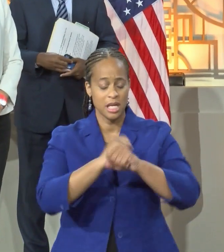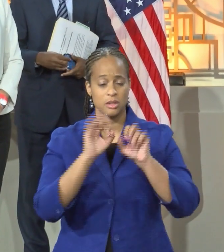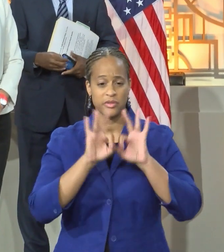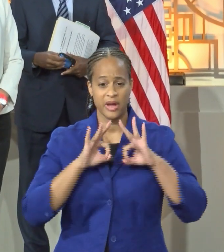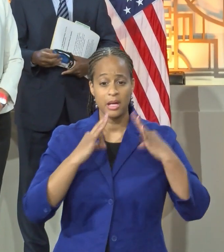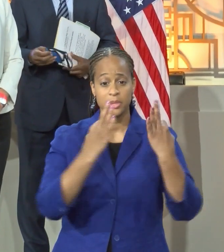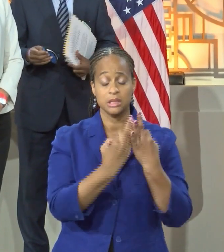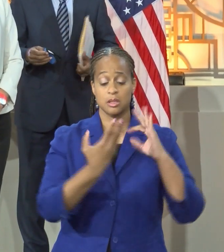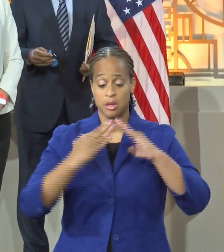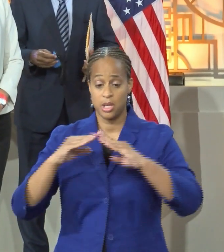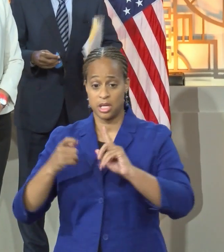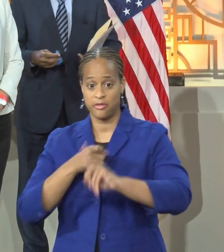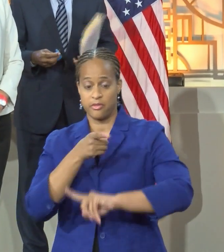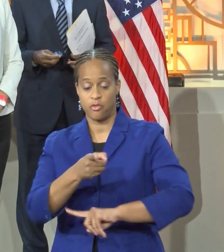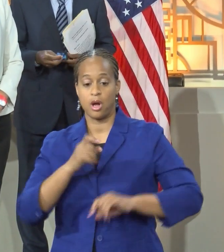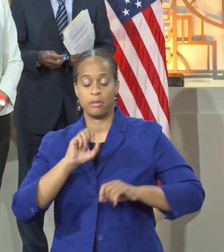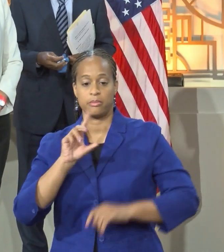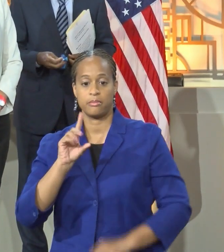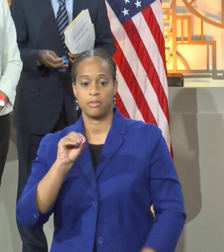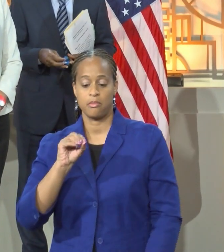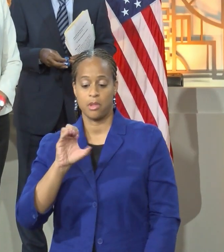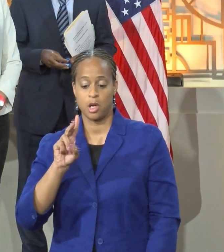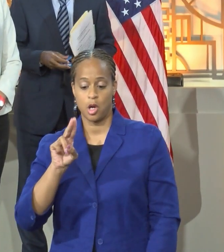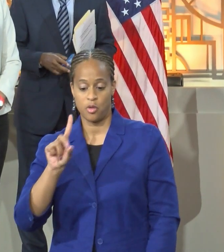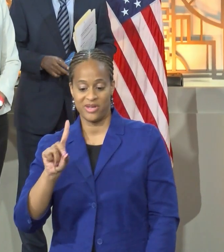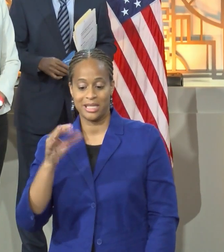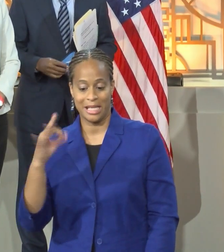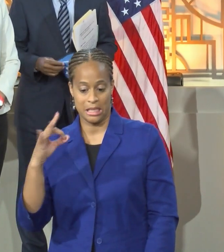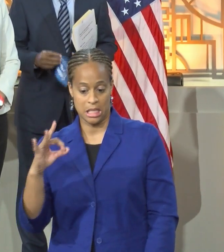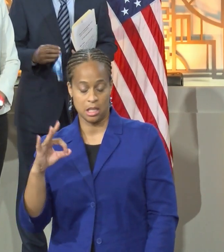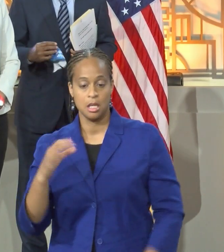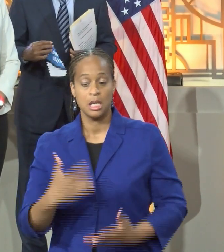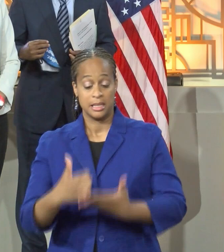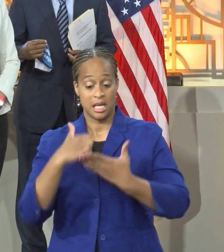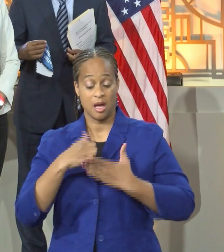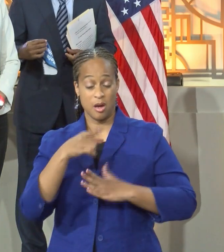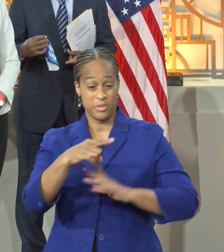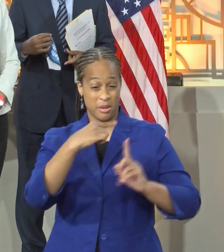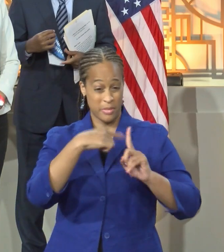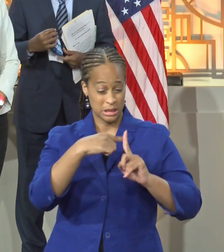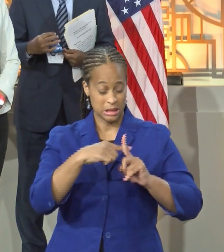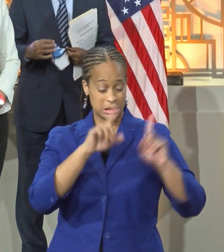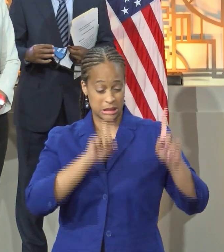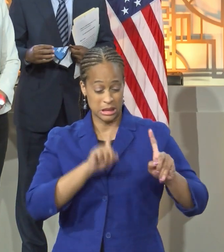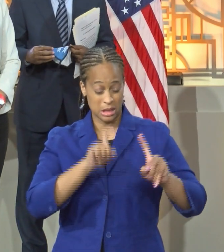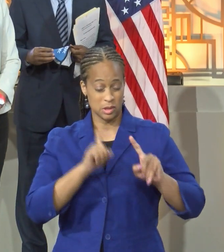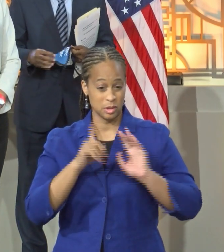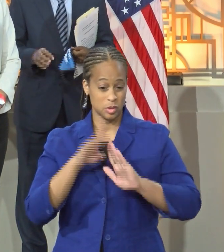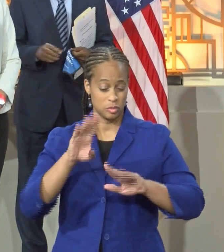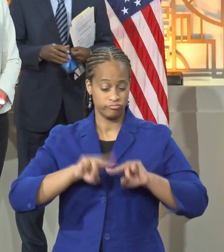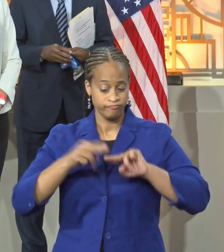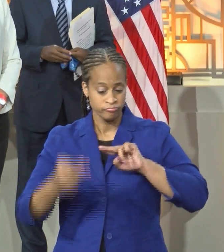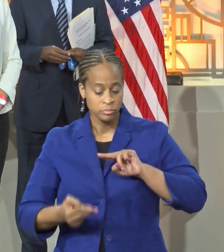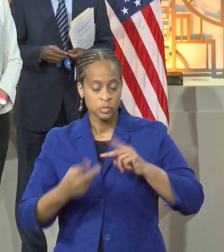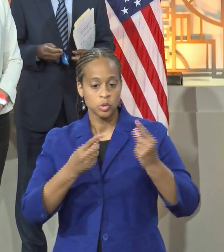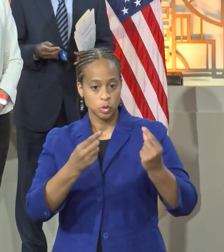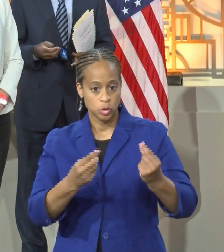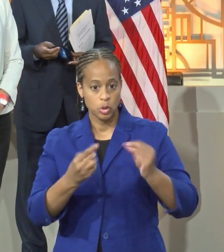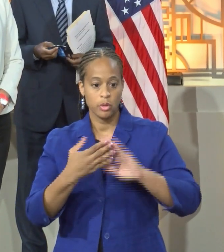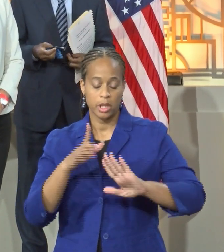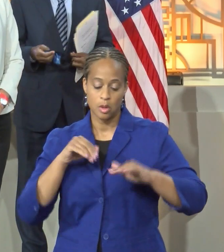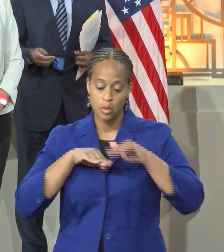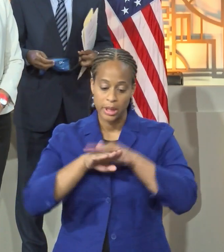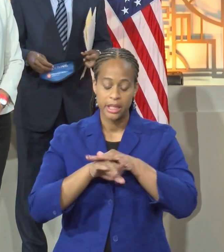and community from COVID-19. In order to bring our positivity rate down, we must continue to go directly